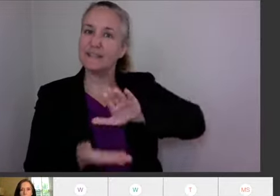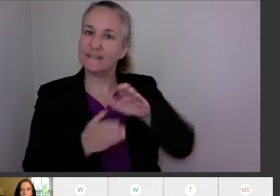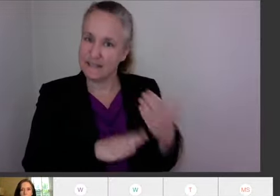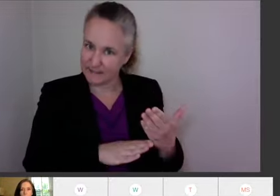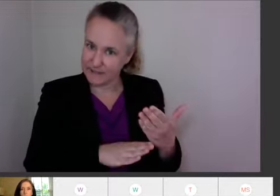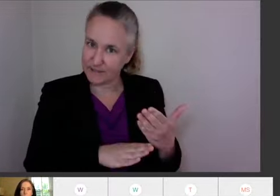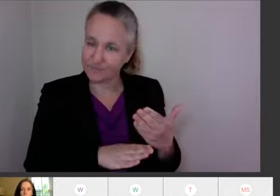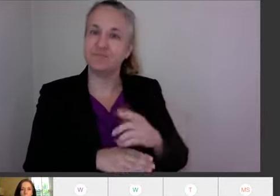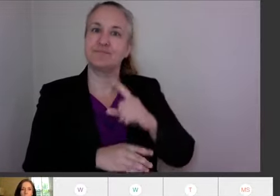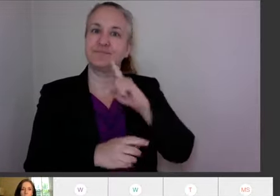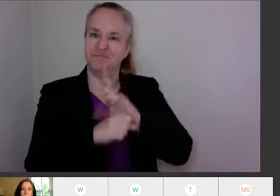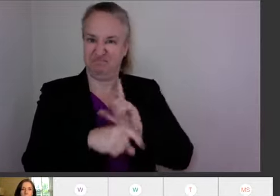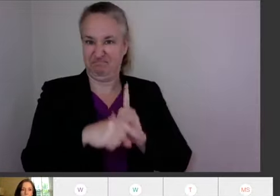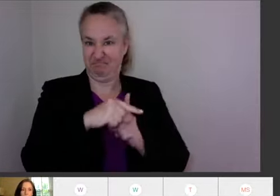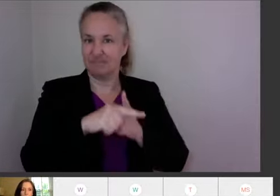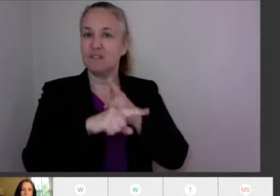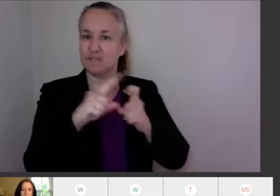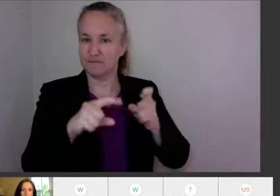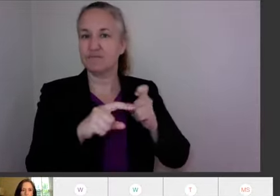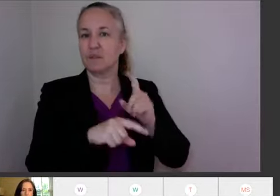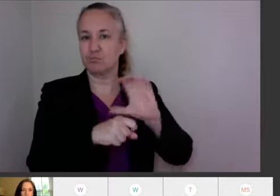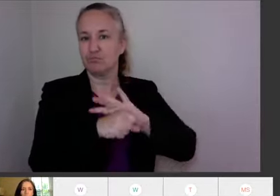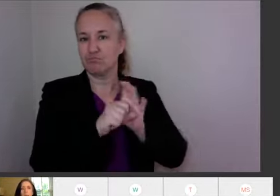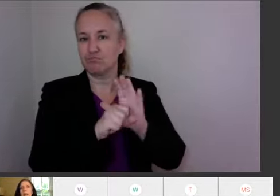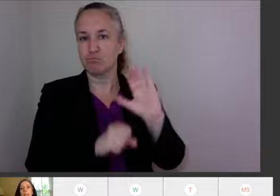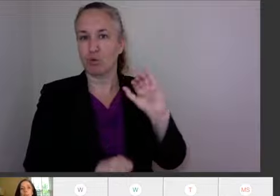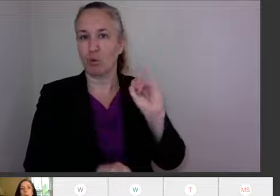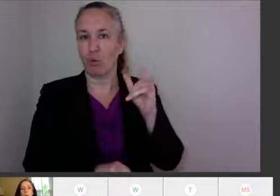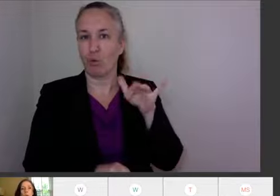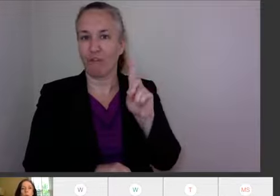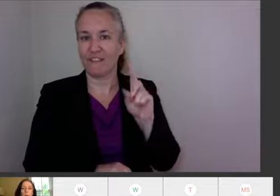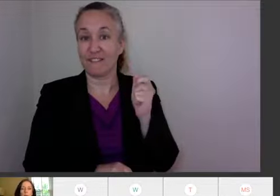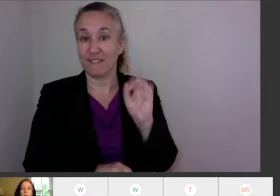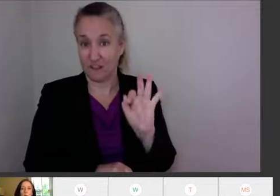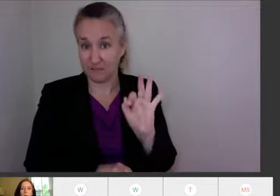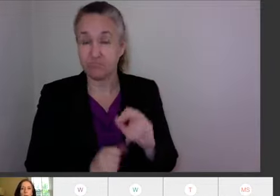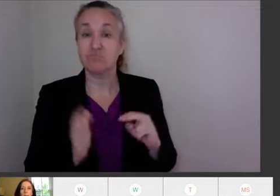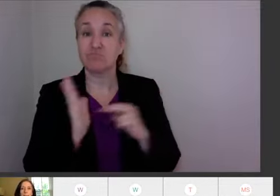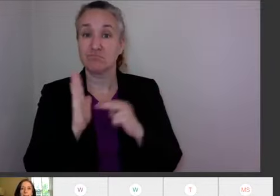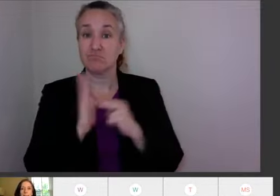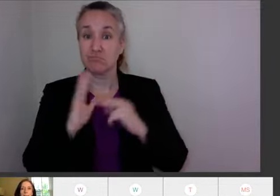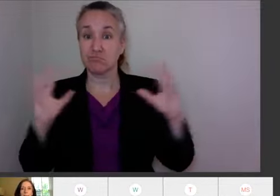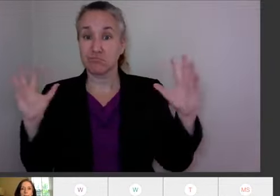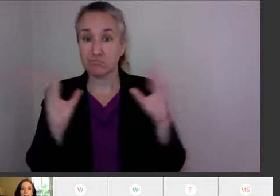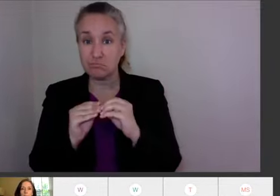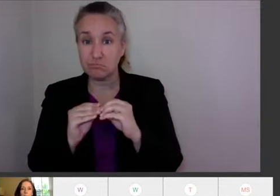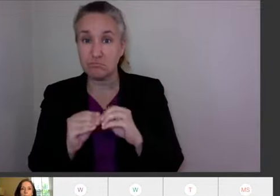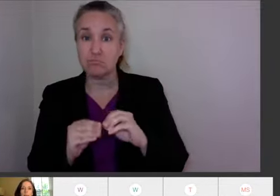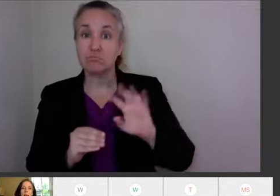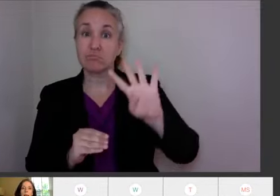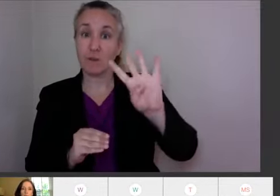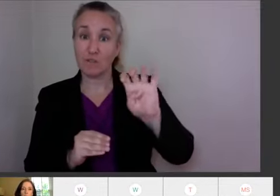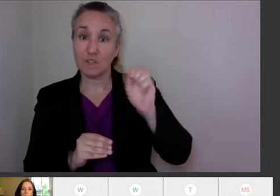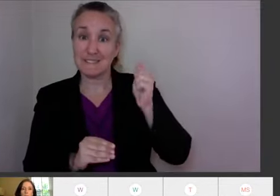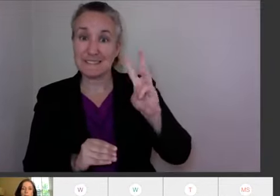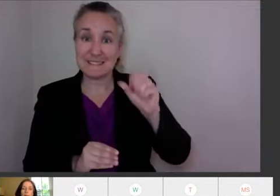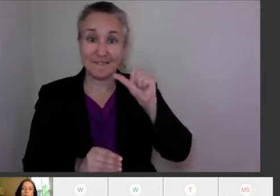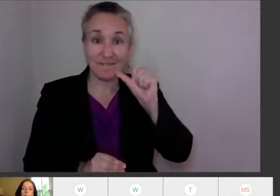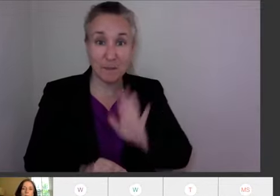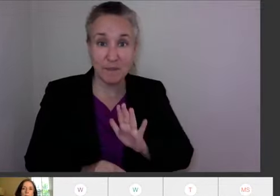confirmed positive from COVID-19. In total, we've had 416 females